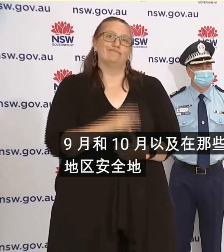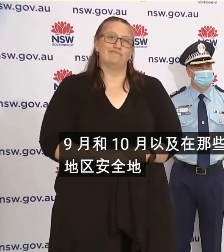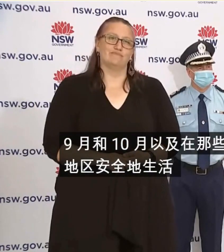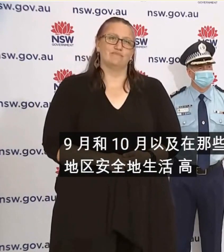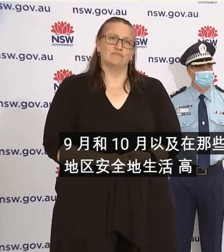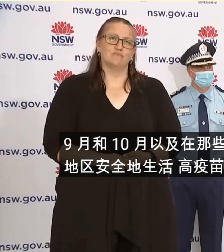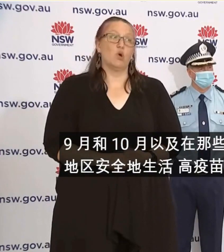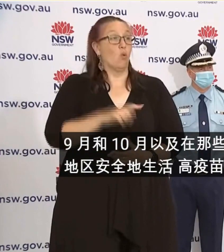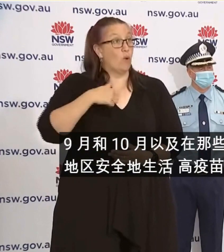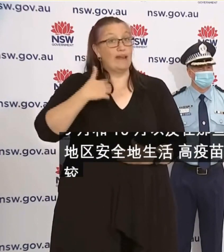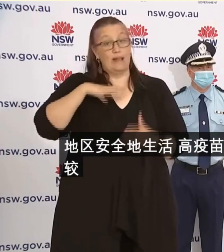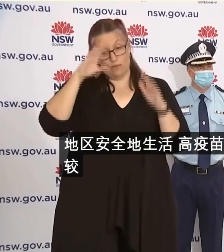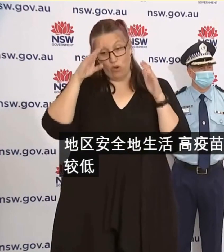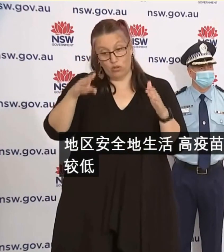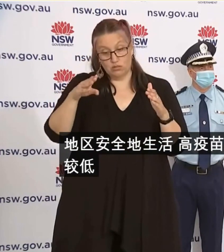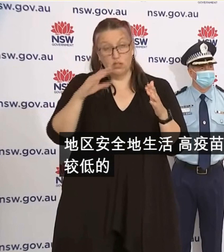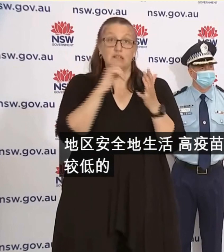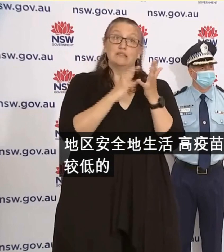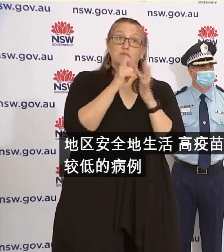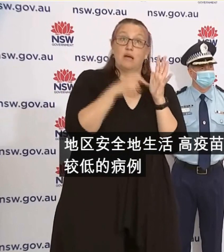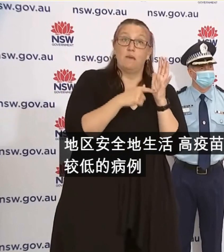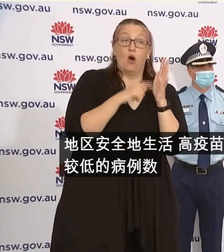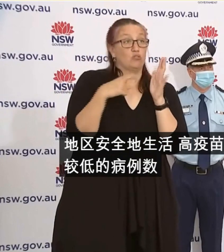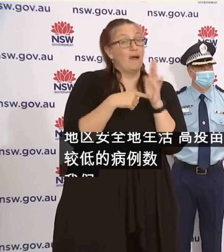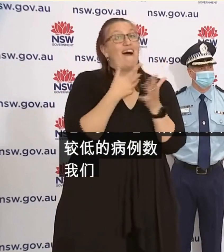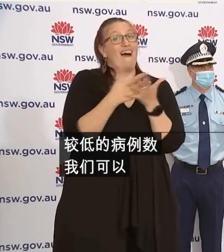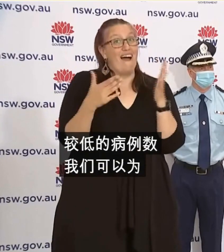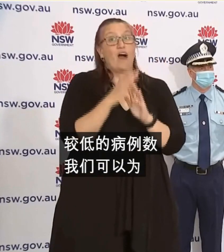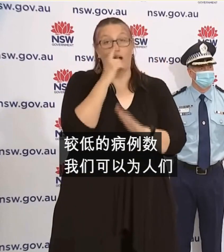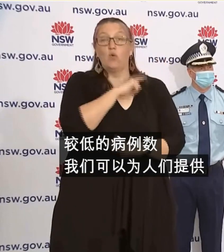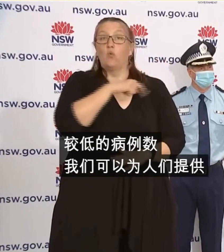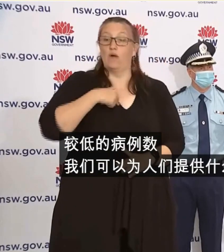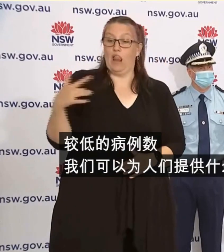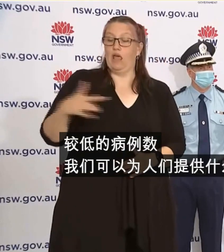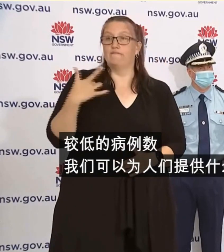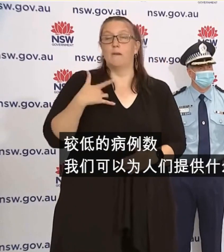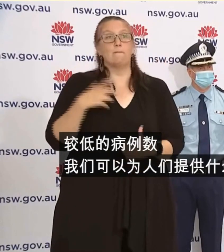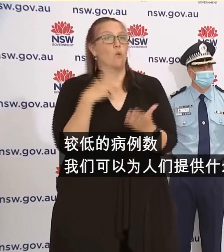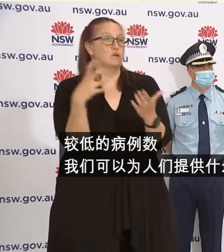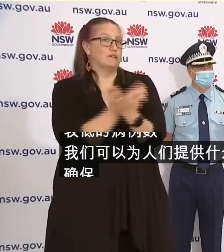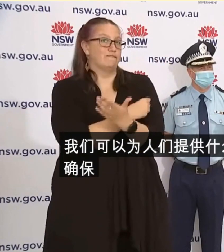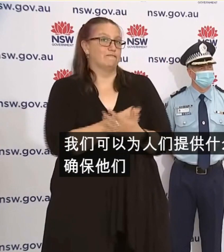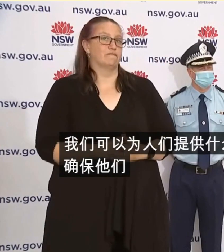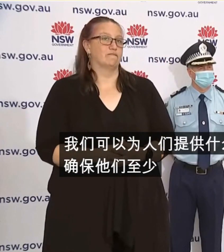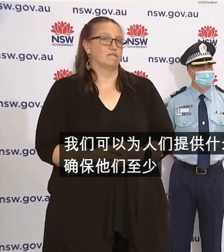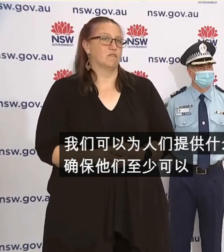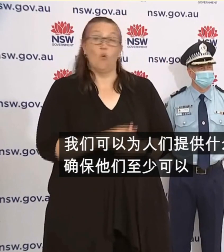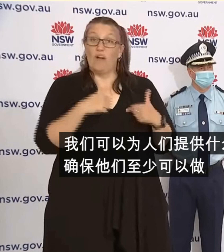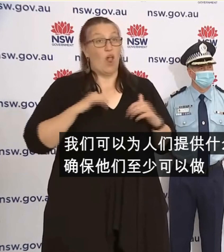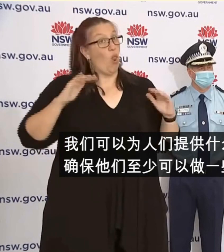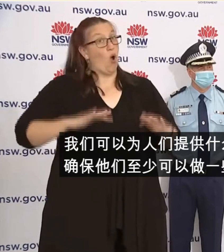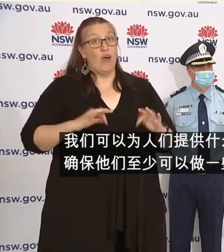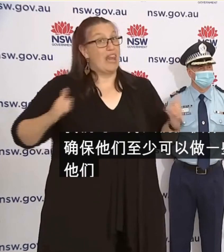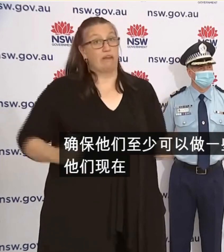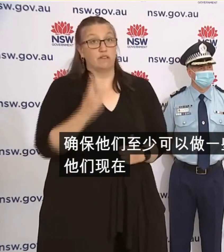areas where there's high vaccination rates and lower number of cases, what incentives can we provide people to make sure that they can